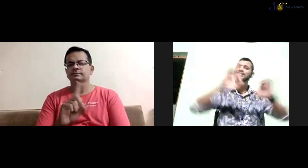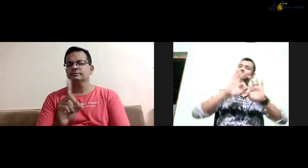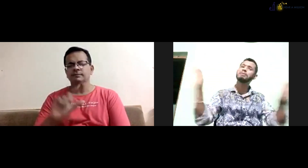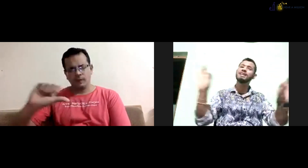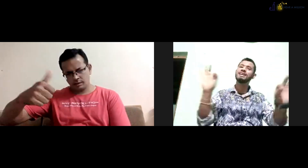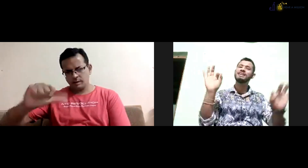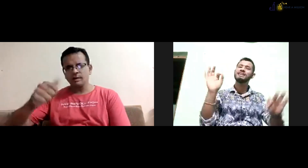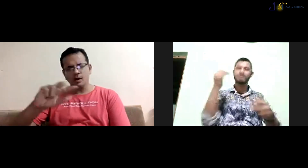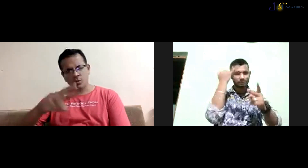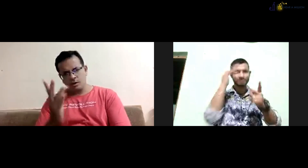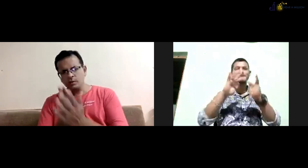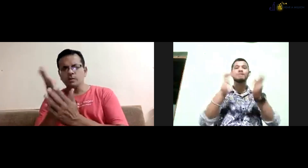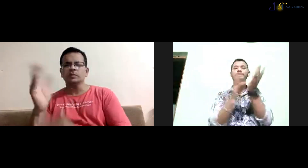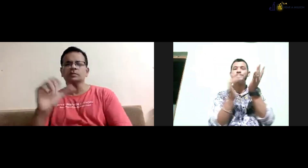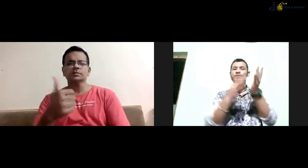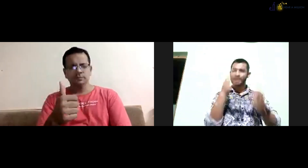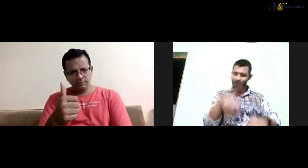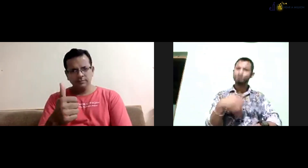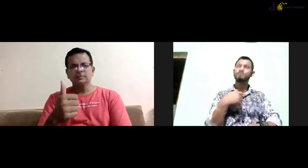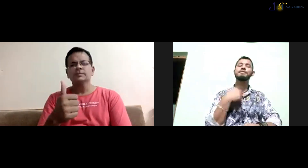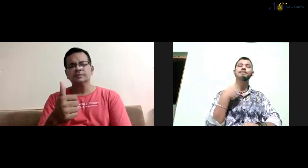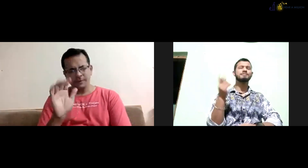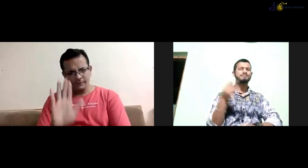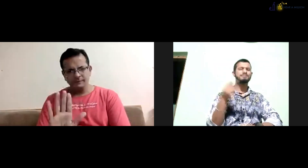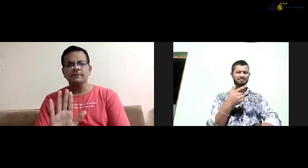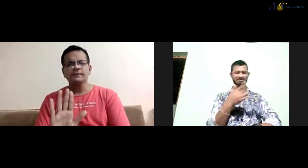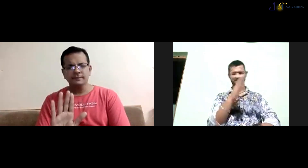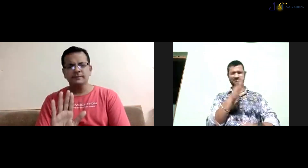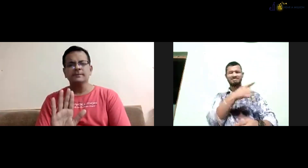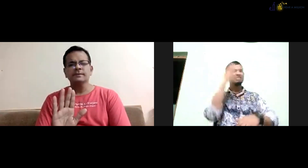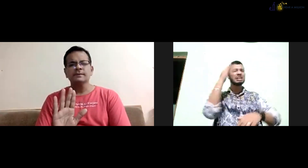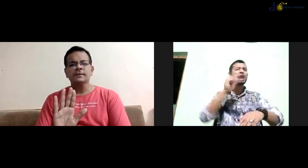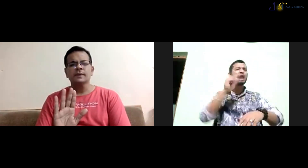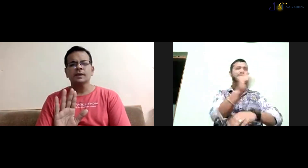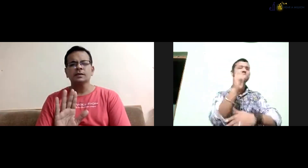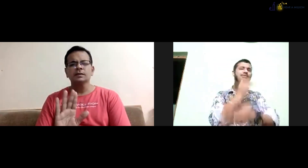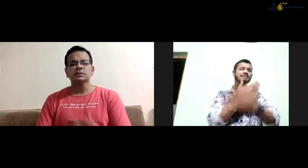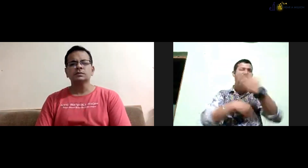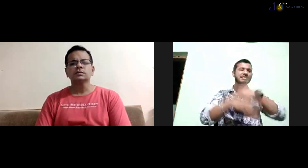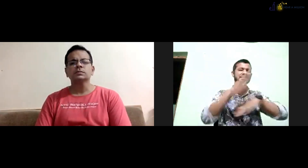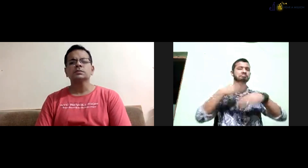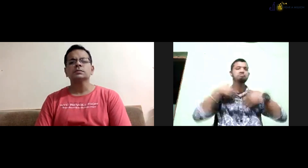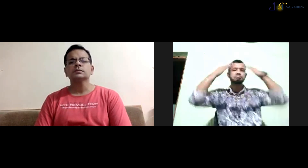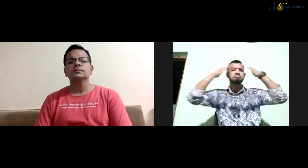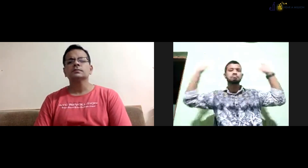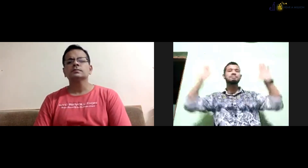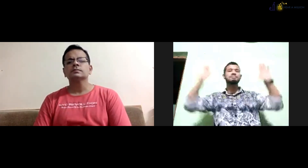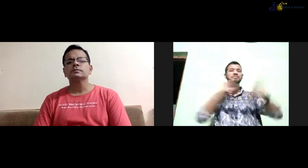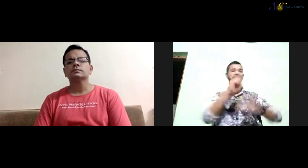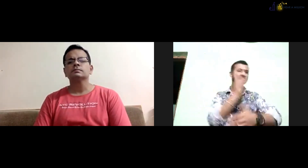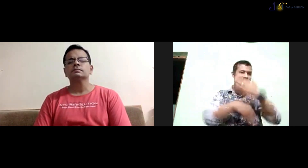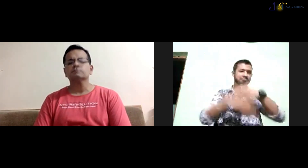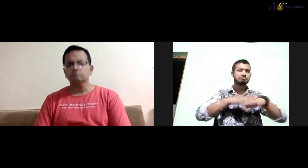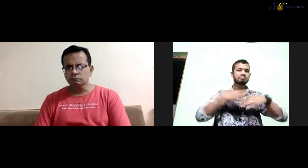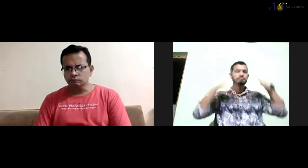person, how I will move the machine. So I told them, no, we have the electronic machine these